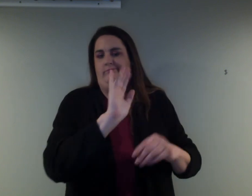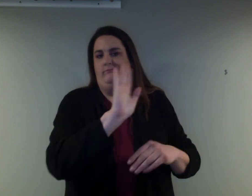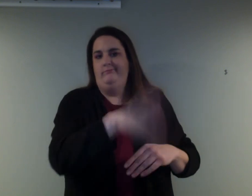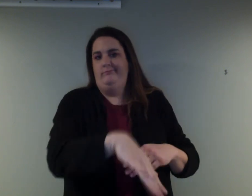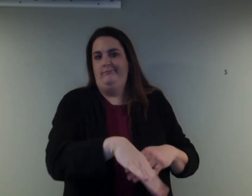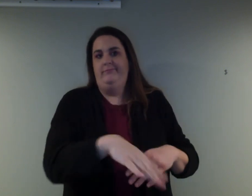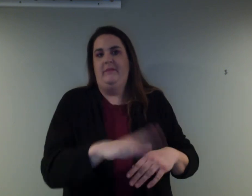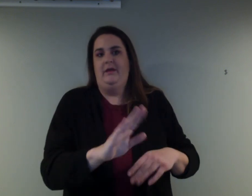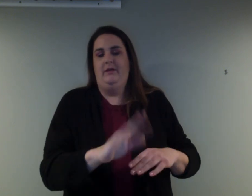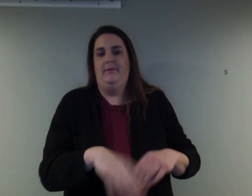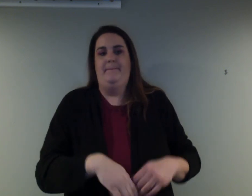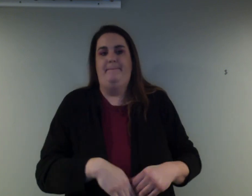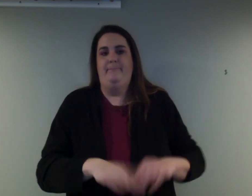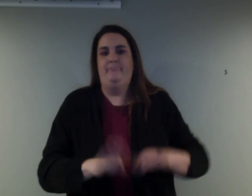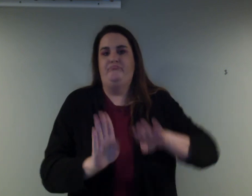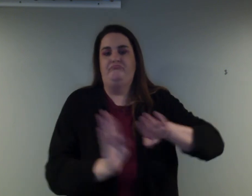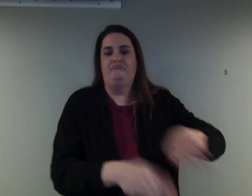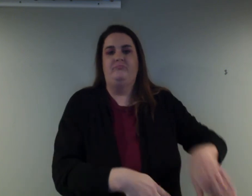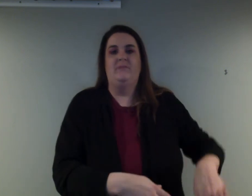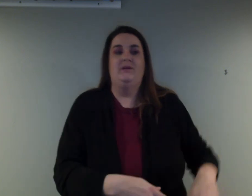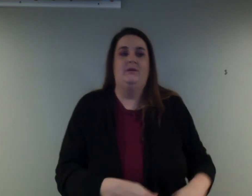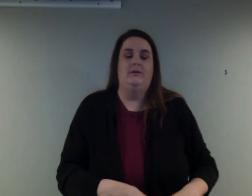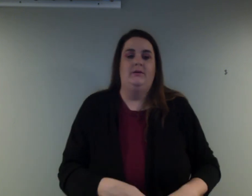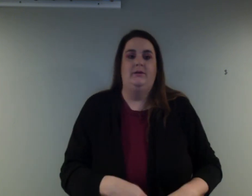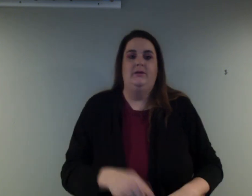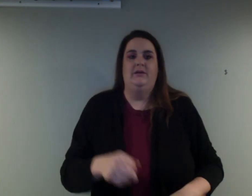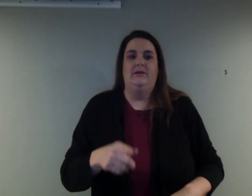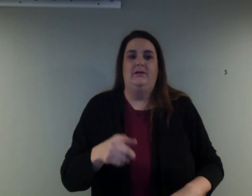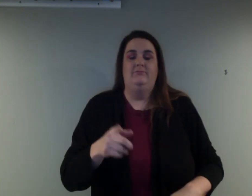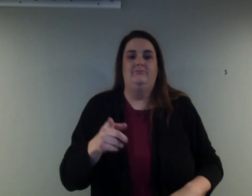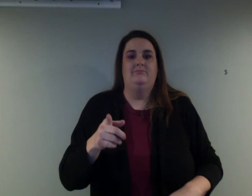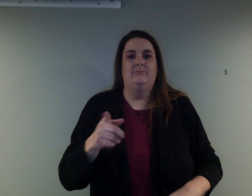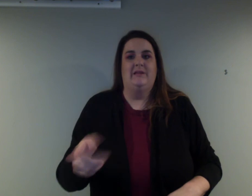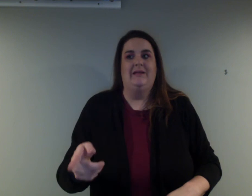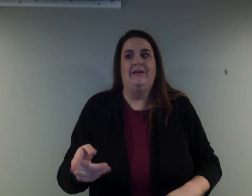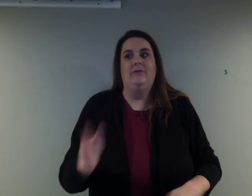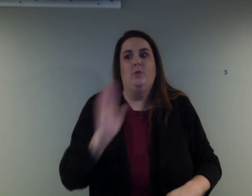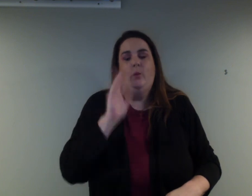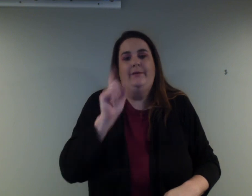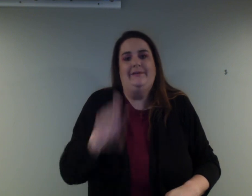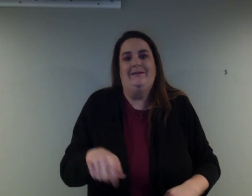Eventually, Mr. Jones will have to cut an opening where he can install the door.